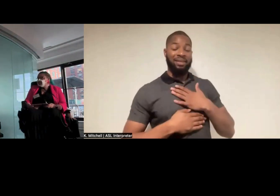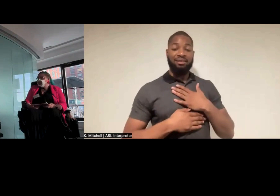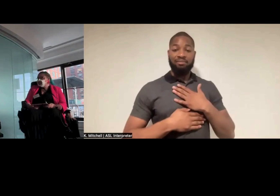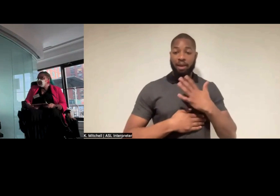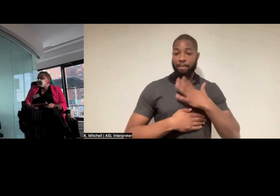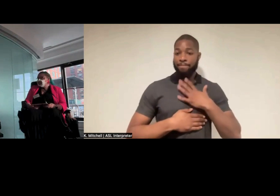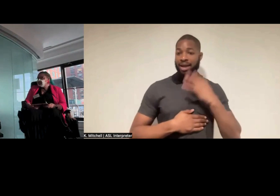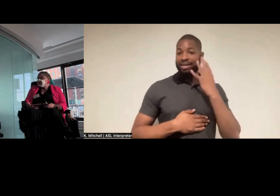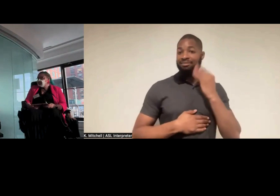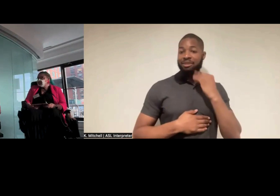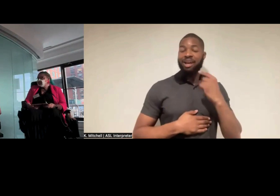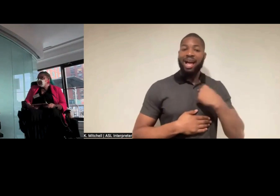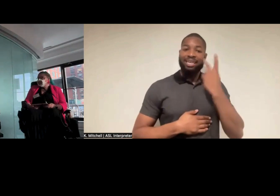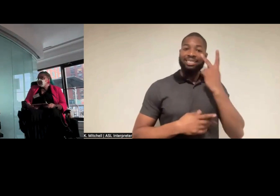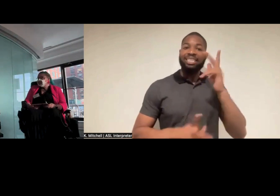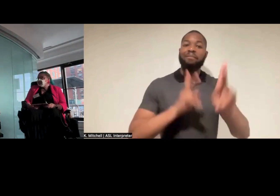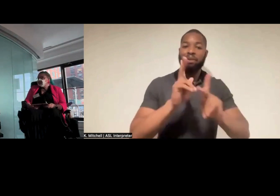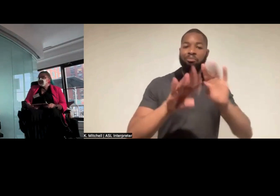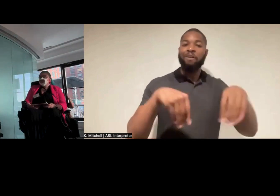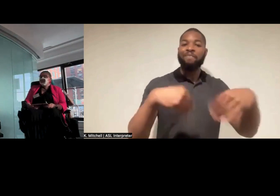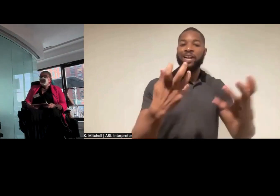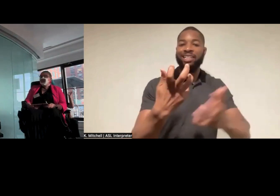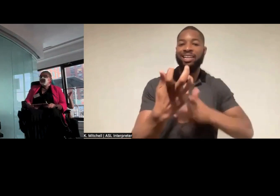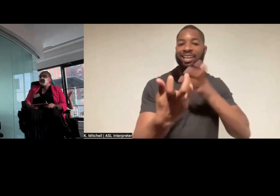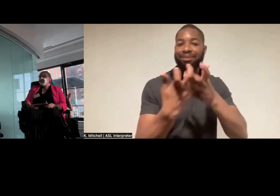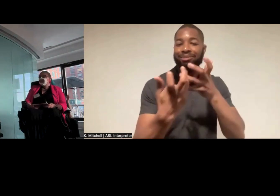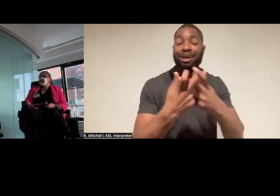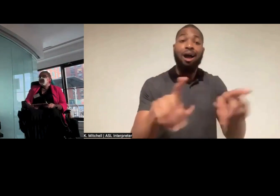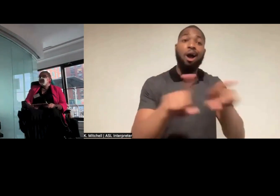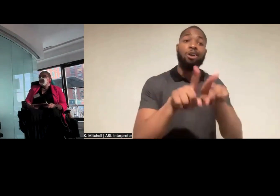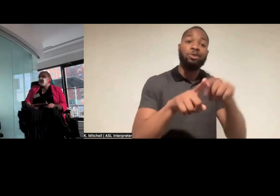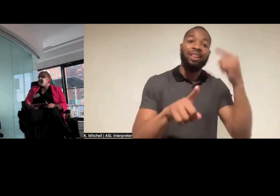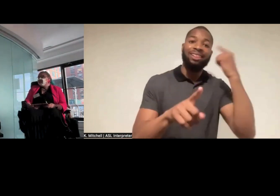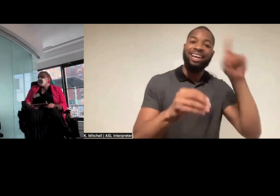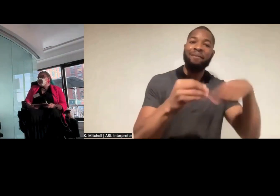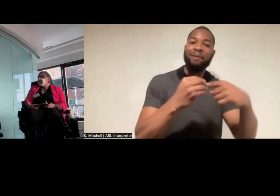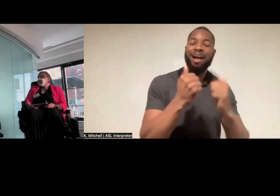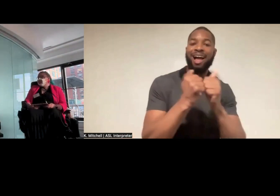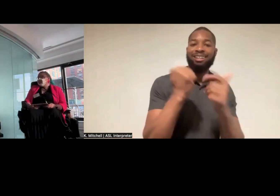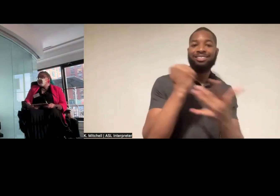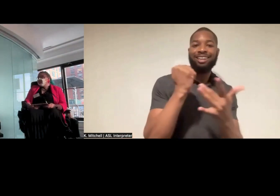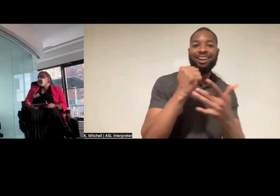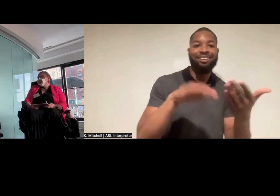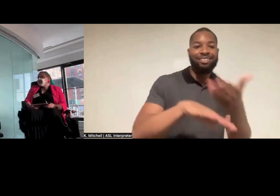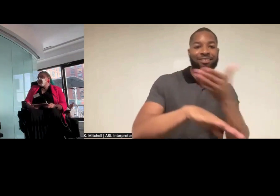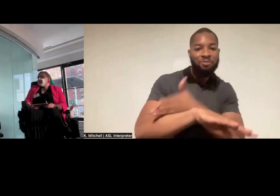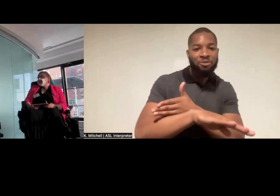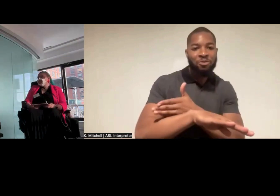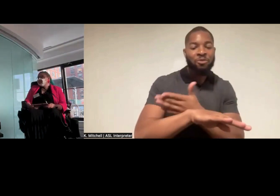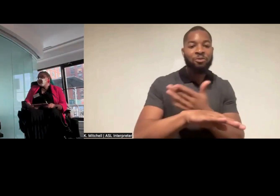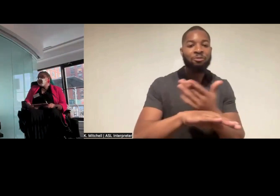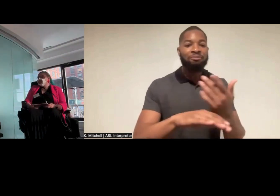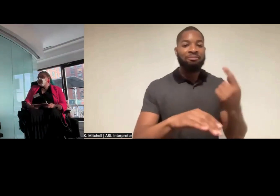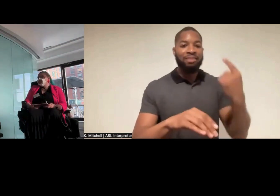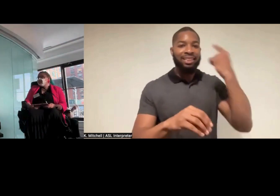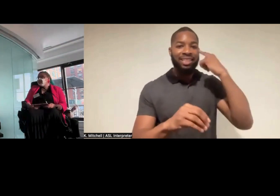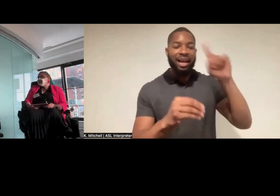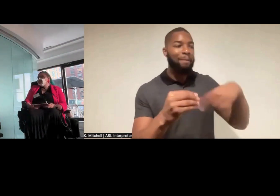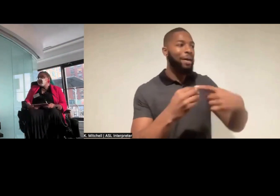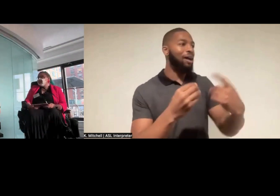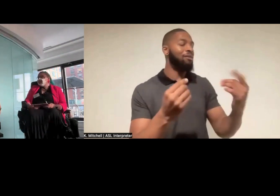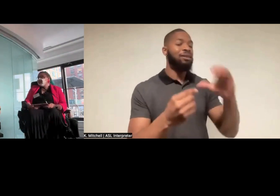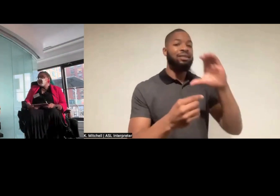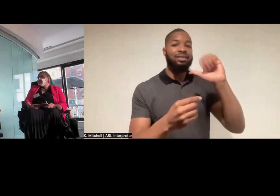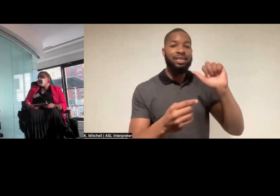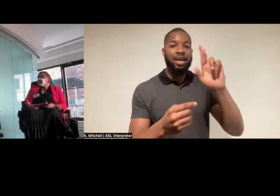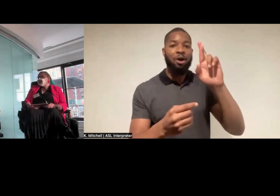that accommodation, and also using technology. I think that CART, ASL interpreters, we see them